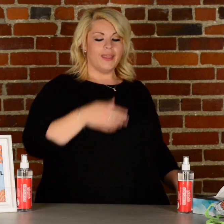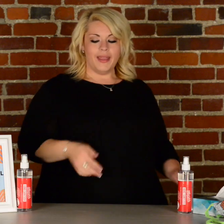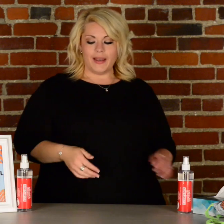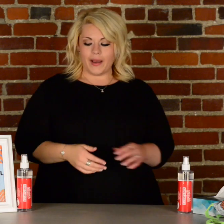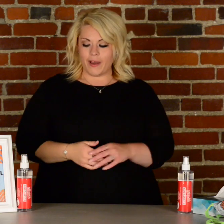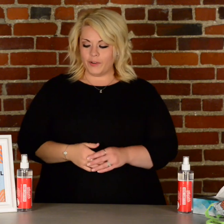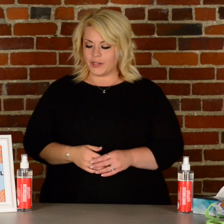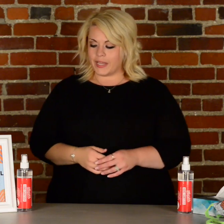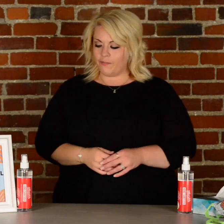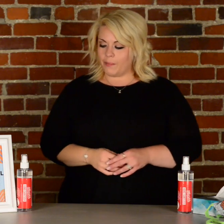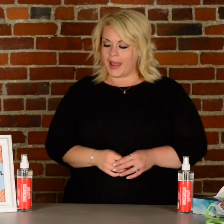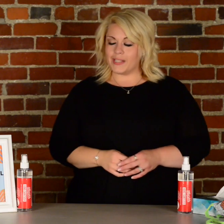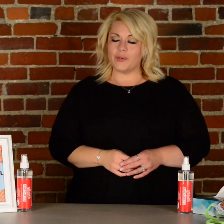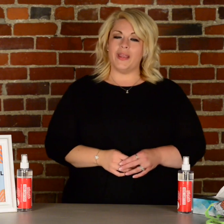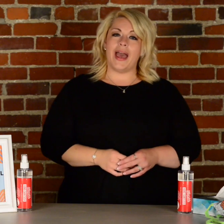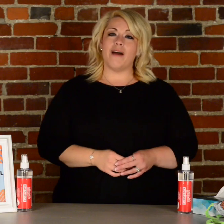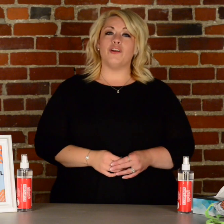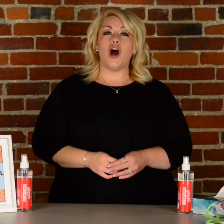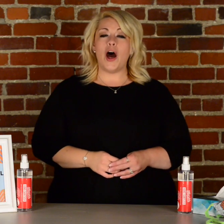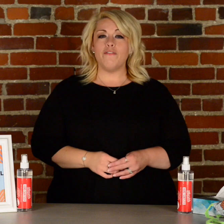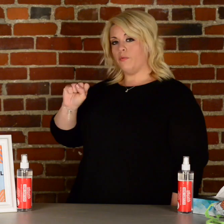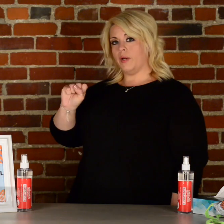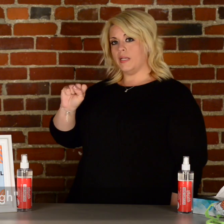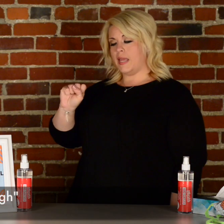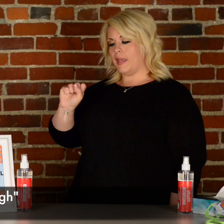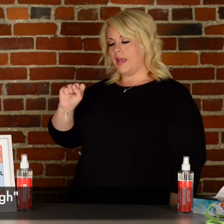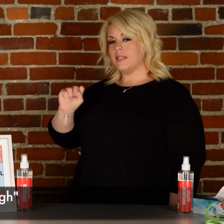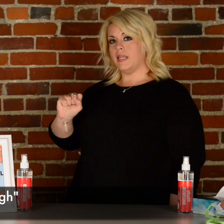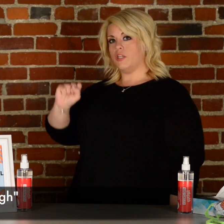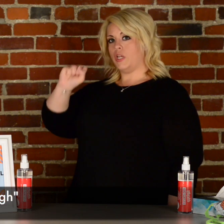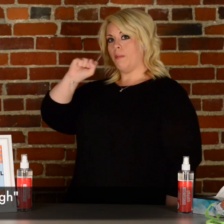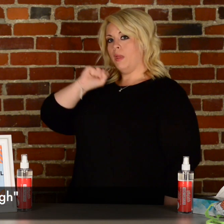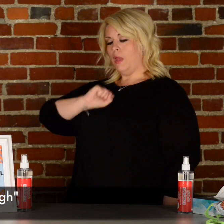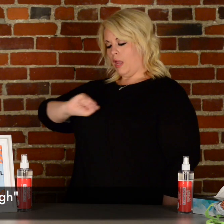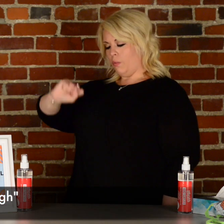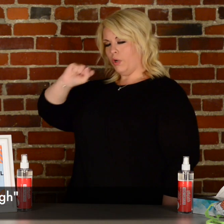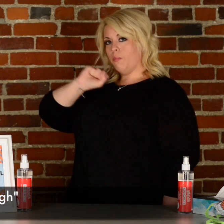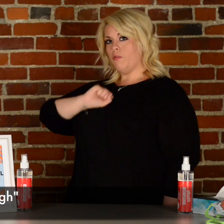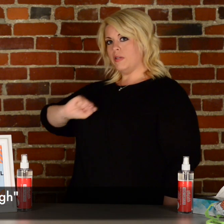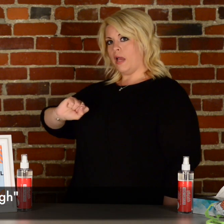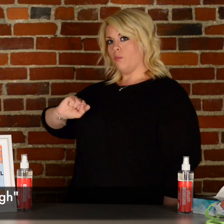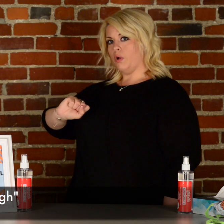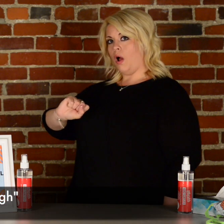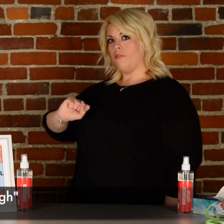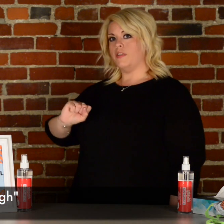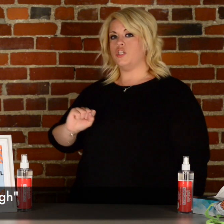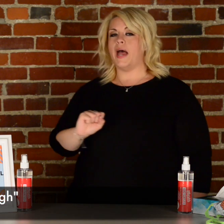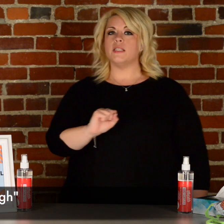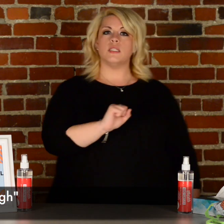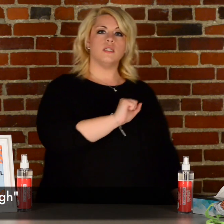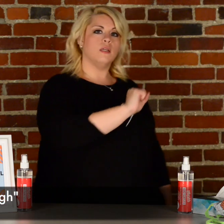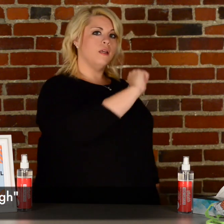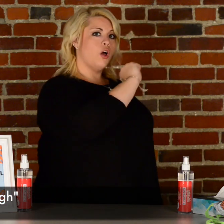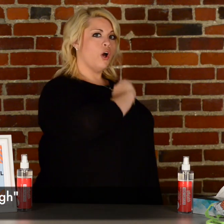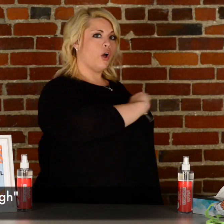Now after our sign for mask, we have cough. We're going to take an S hand shape and we're going to move it downward off the chest.